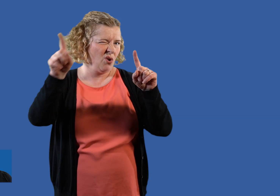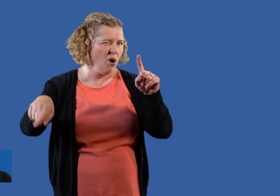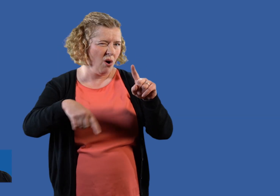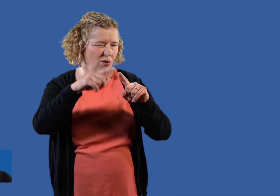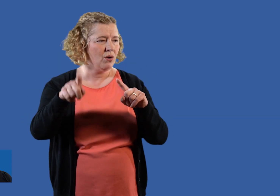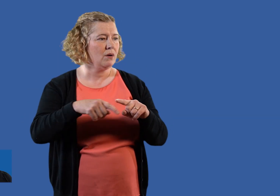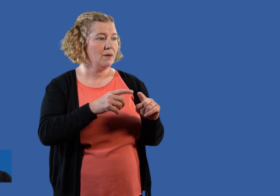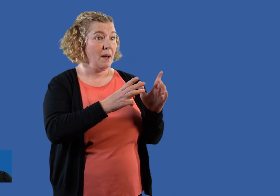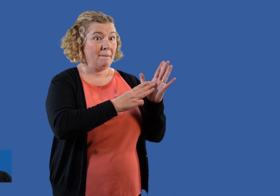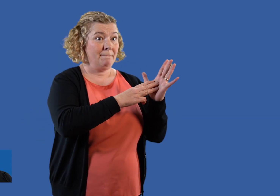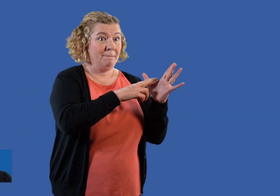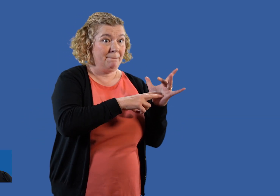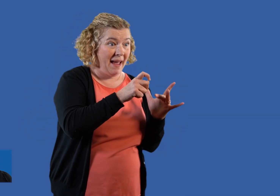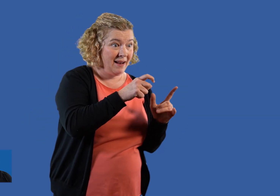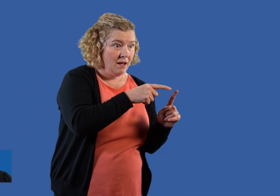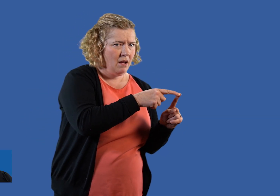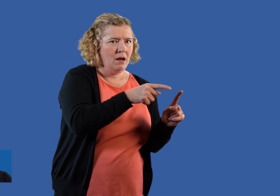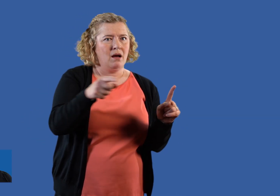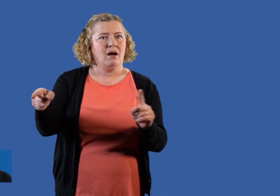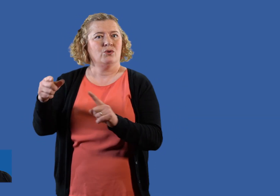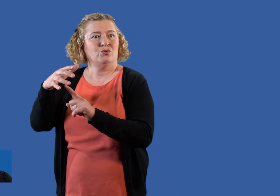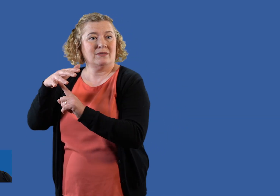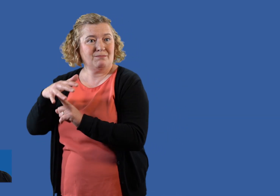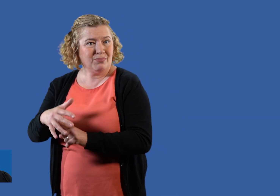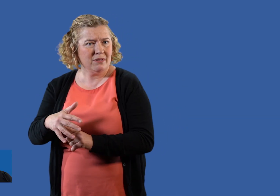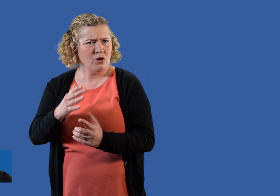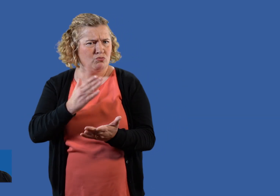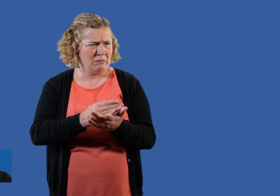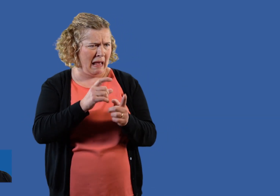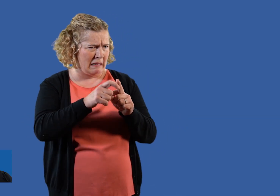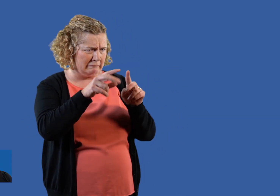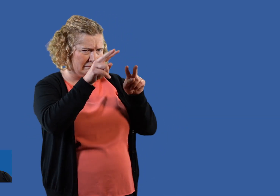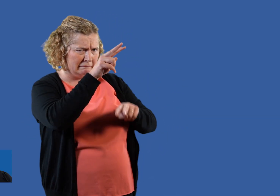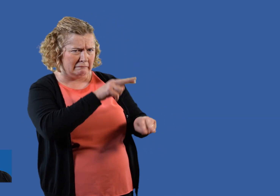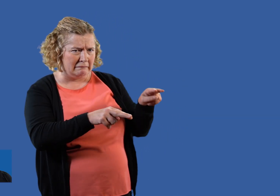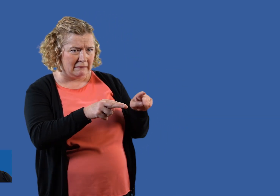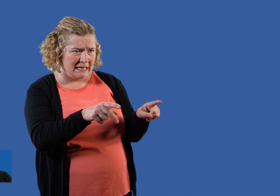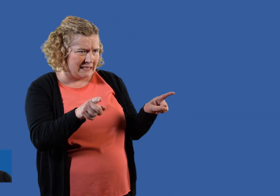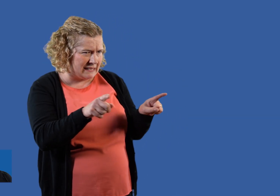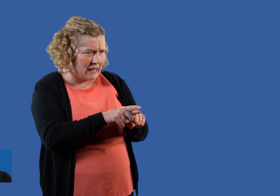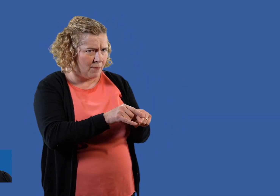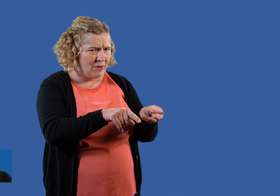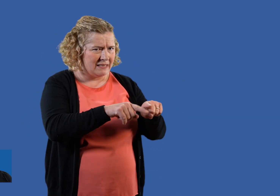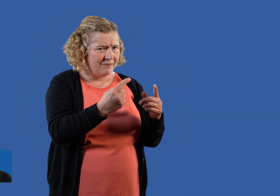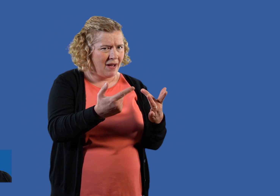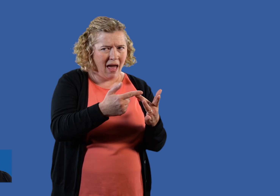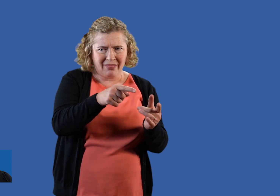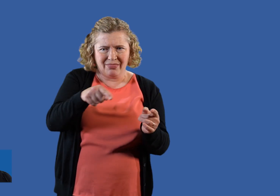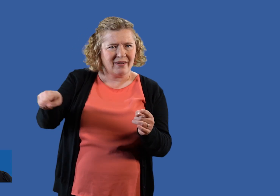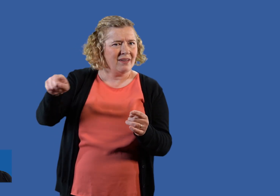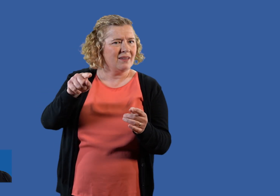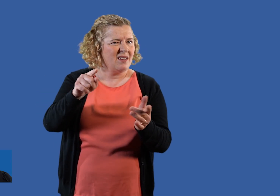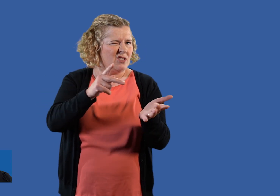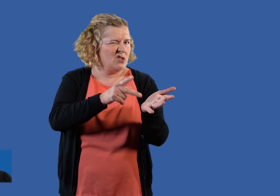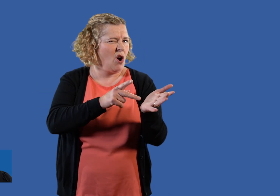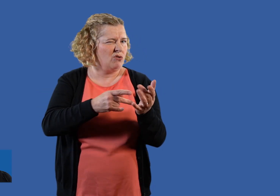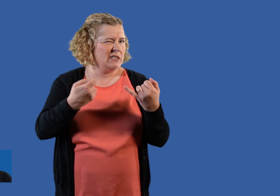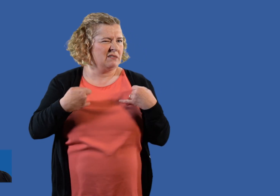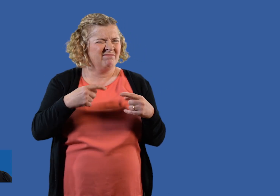mania to depression. It's difficult to differentiate from other psychiatric illnesses because